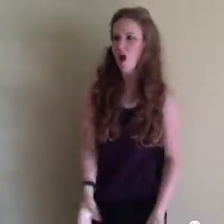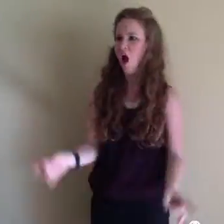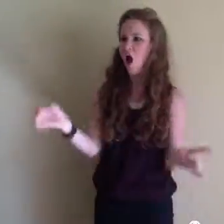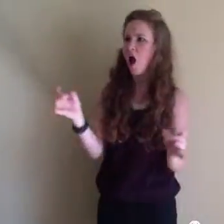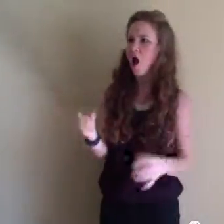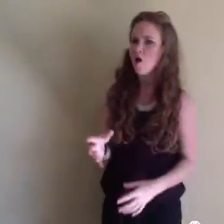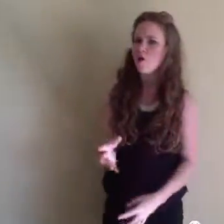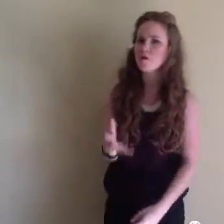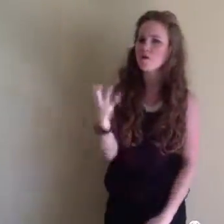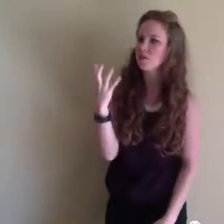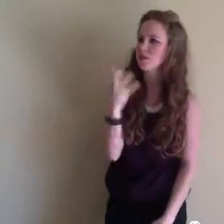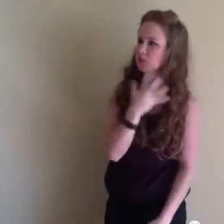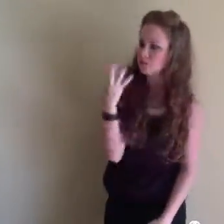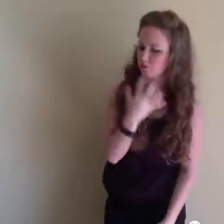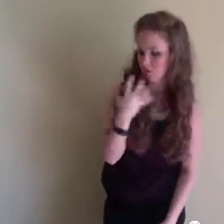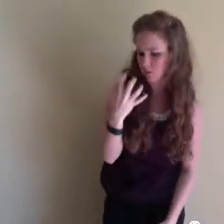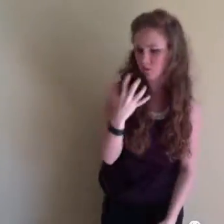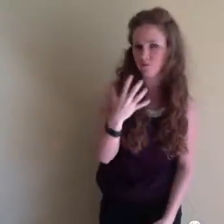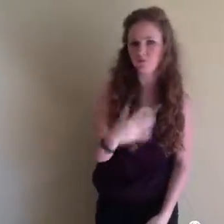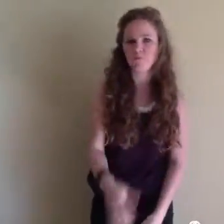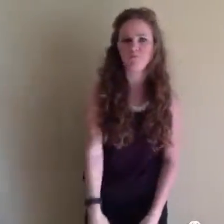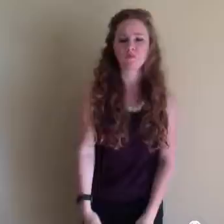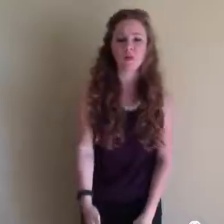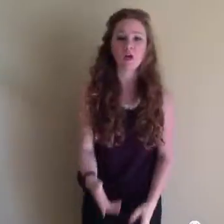The colonists were angered by that.